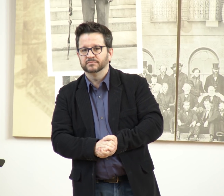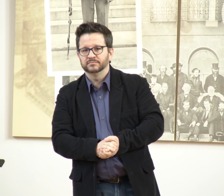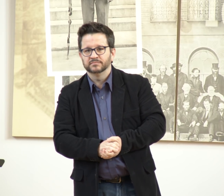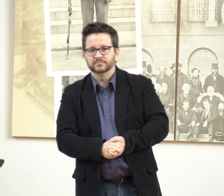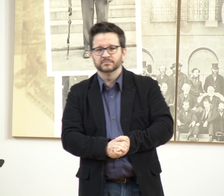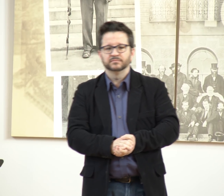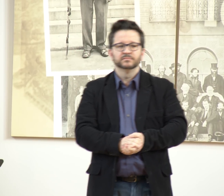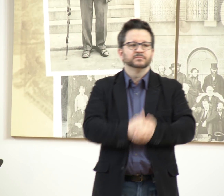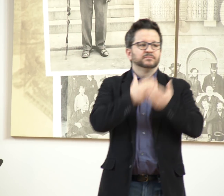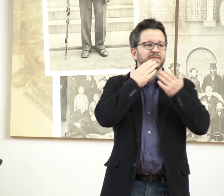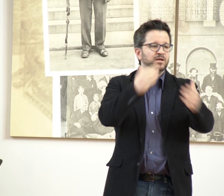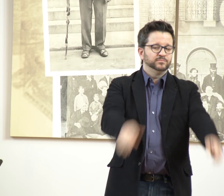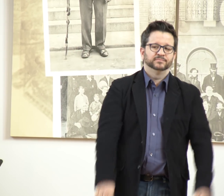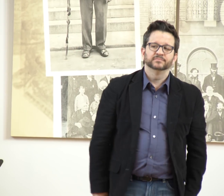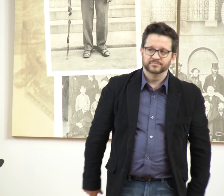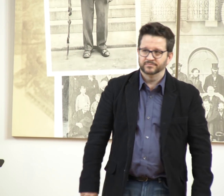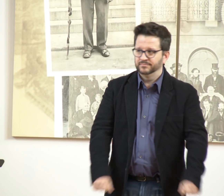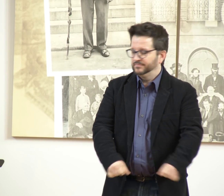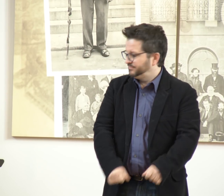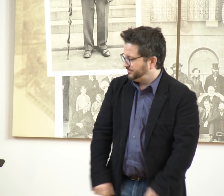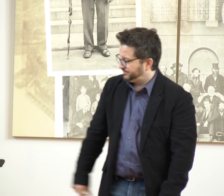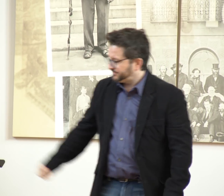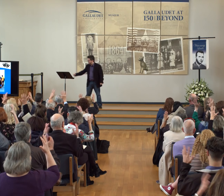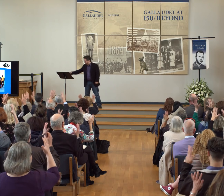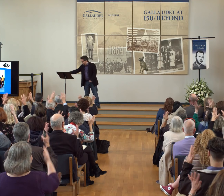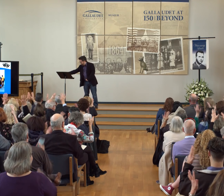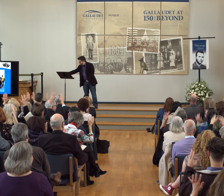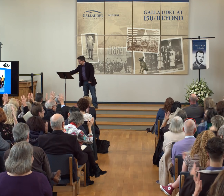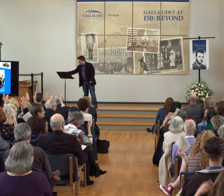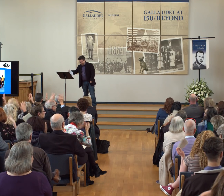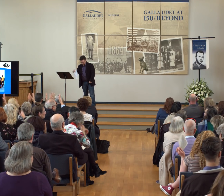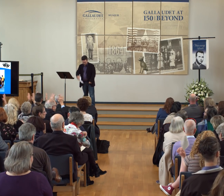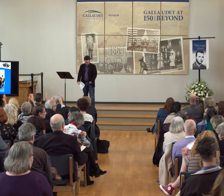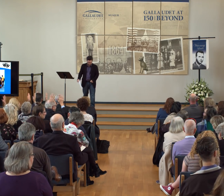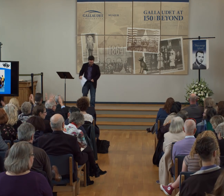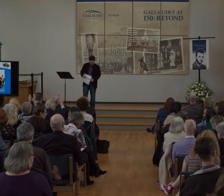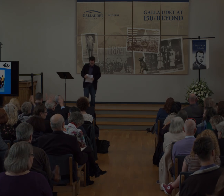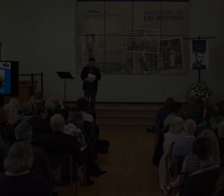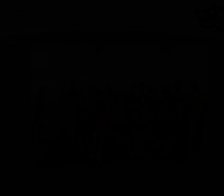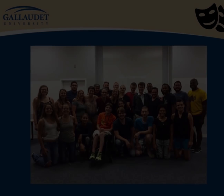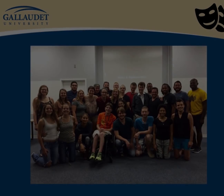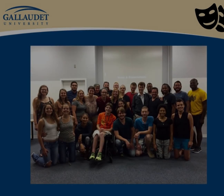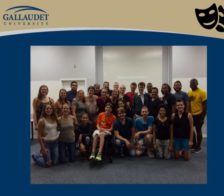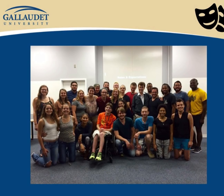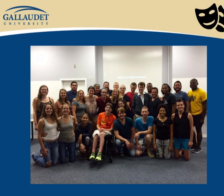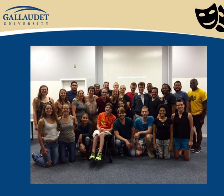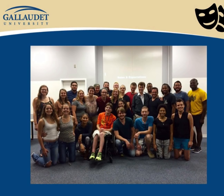how that has led to a renaissance for us and our field.